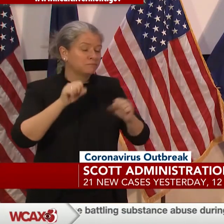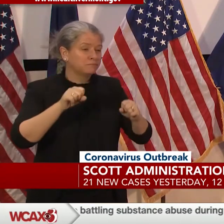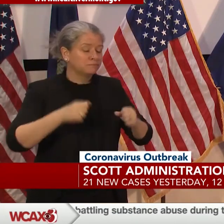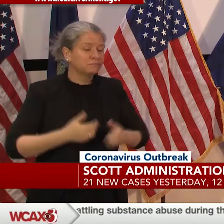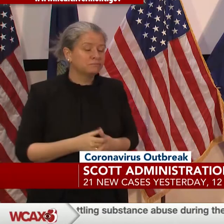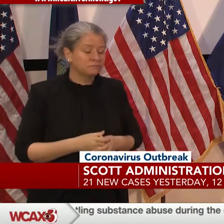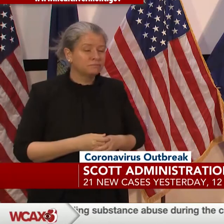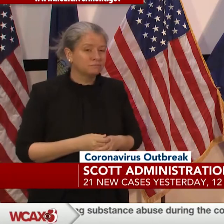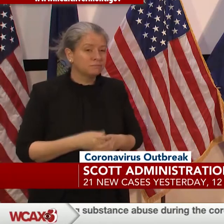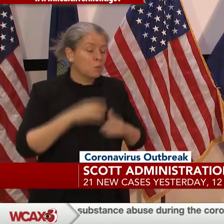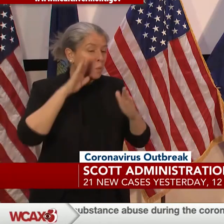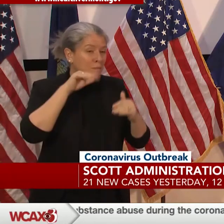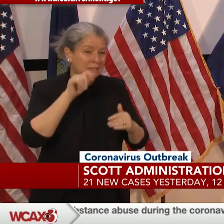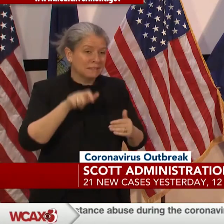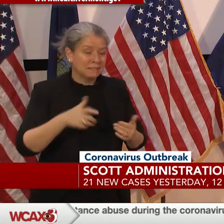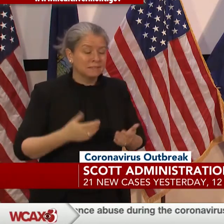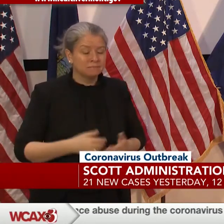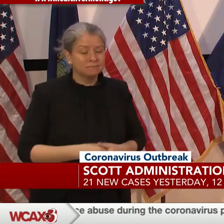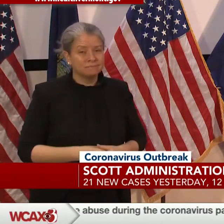Thank you,